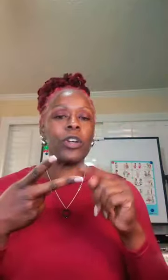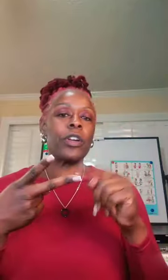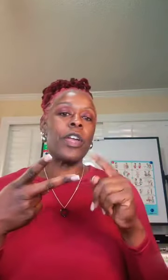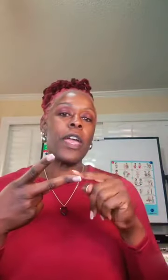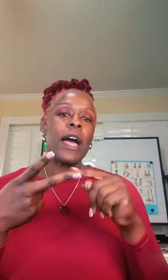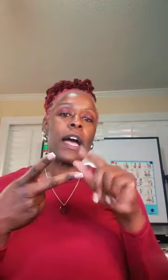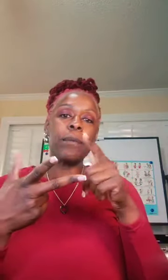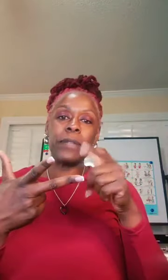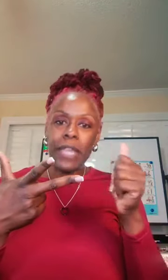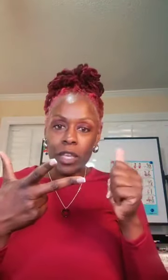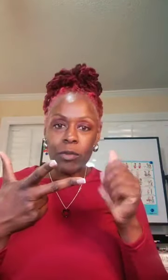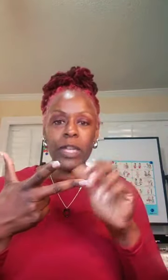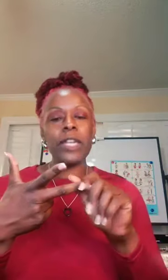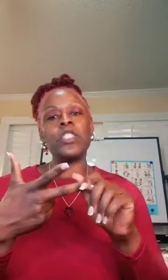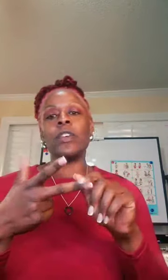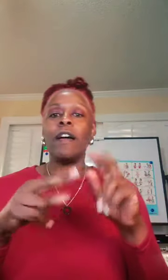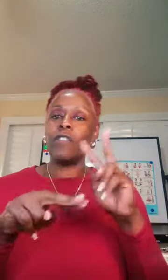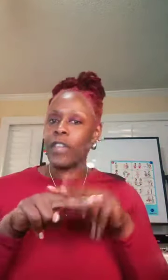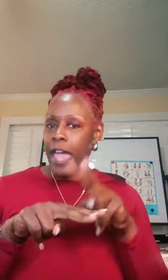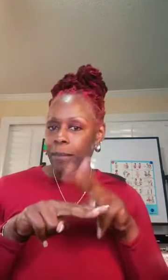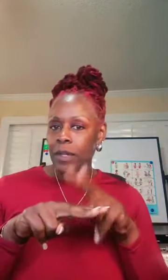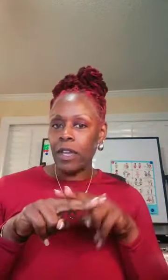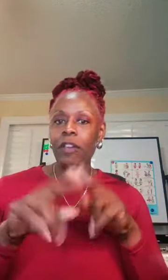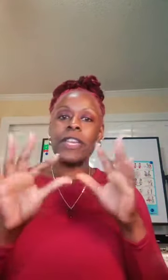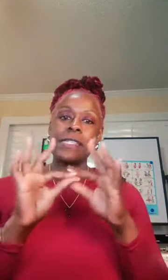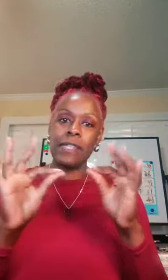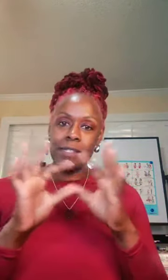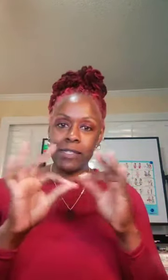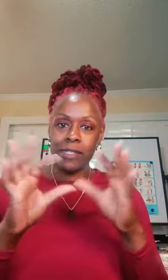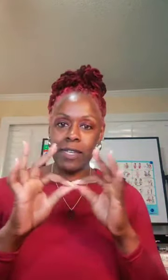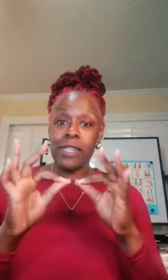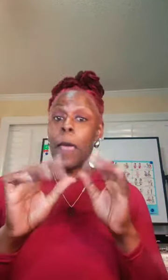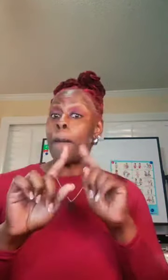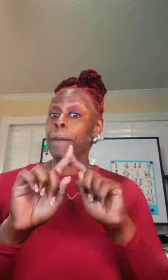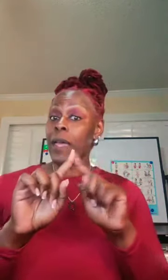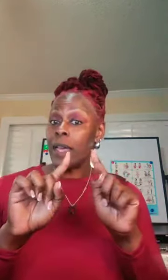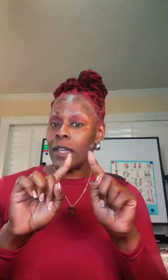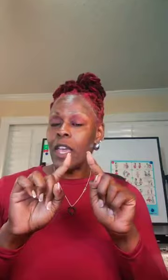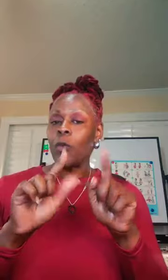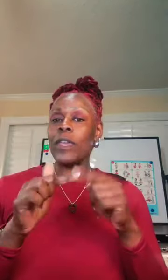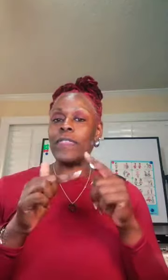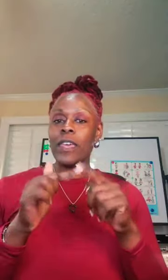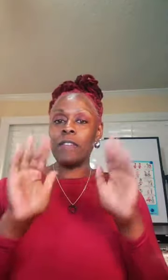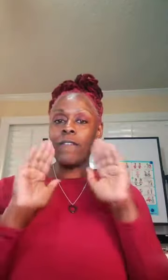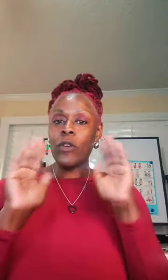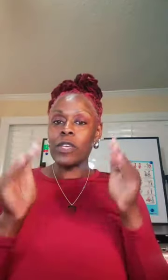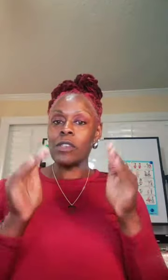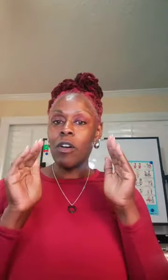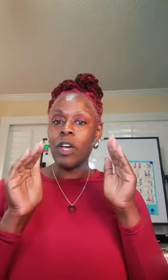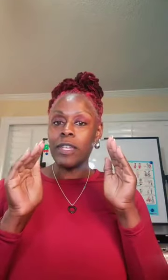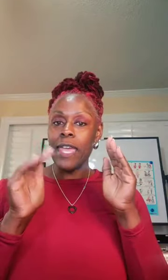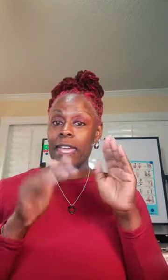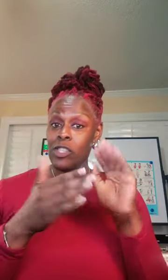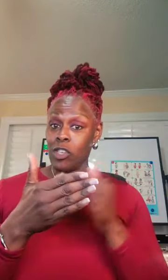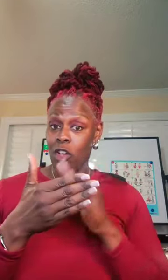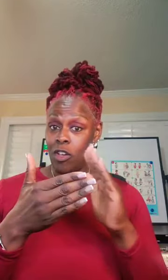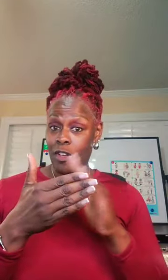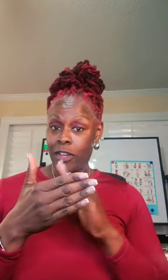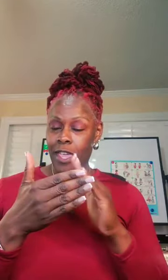culture, language, vocabulary, sentences. But we then focus on a song. And